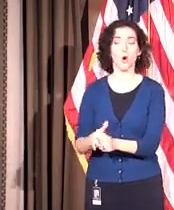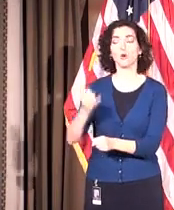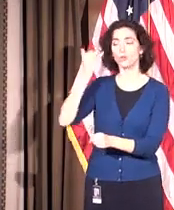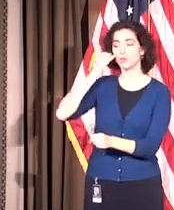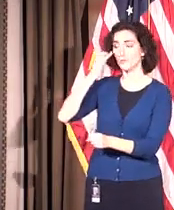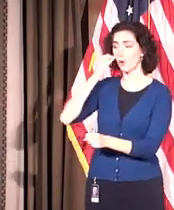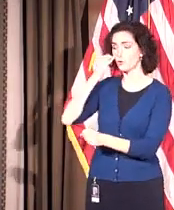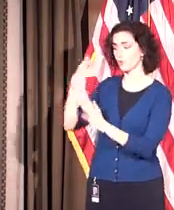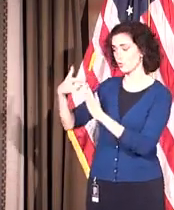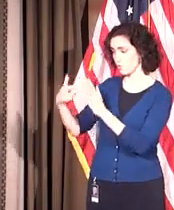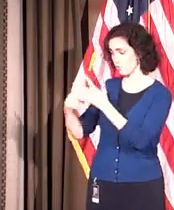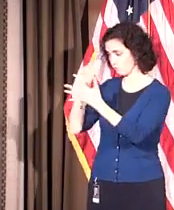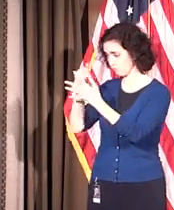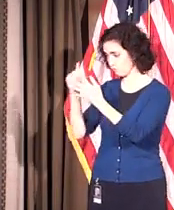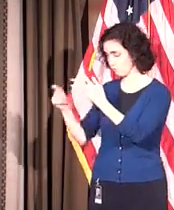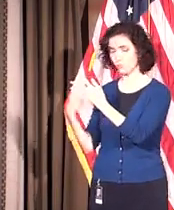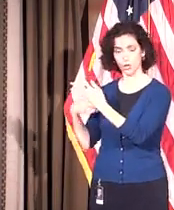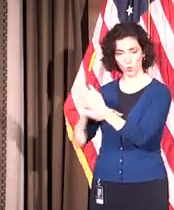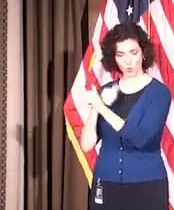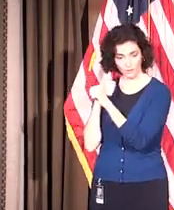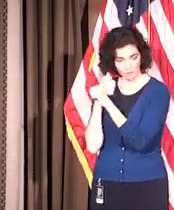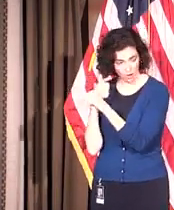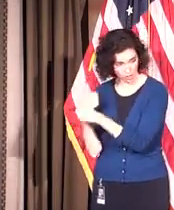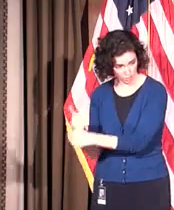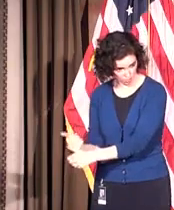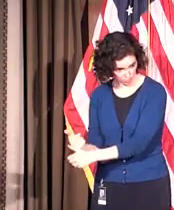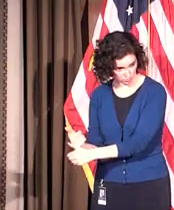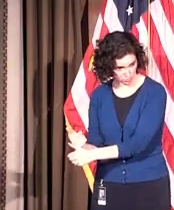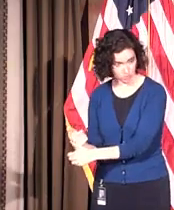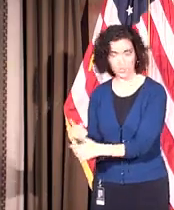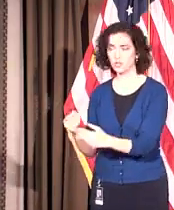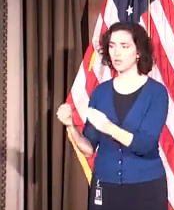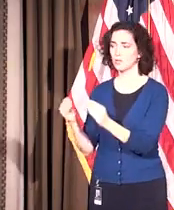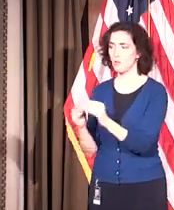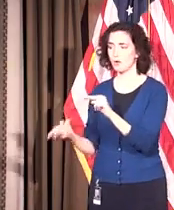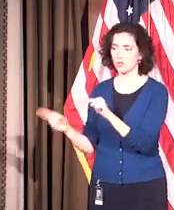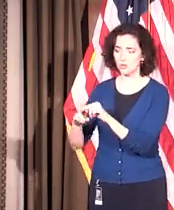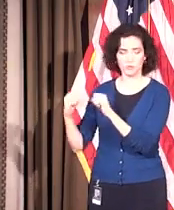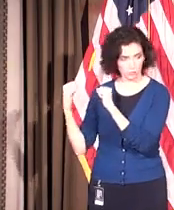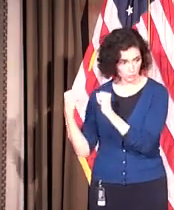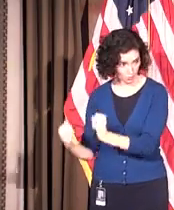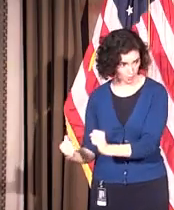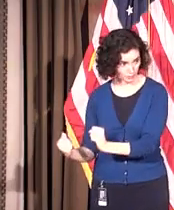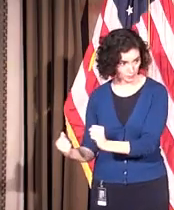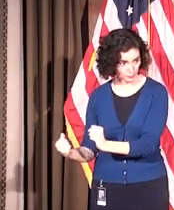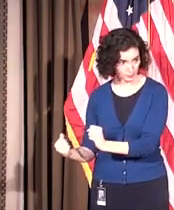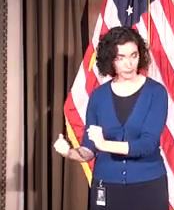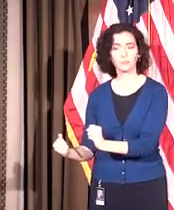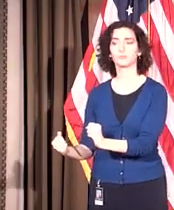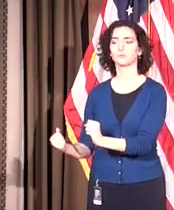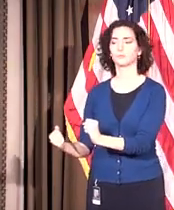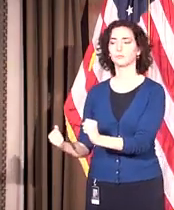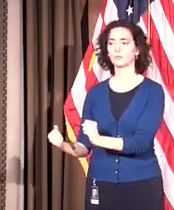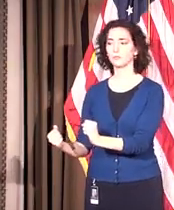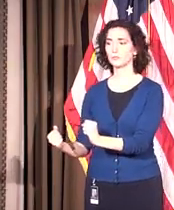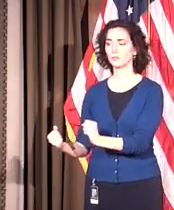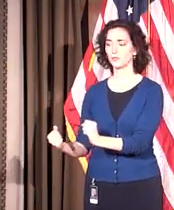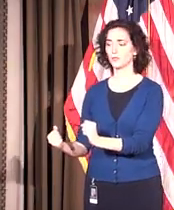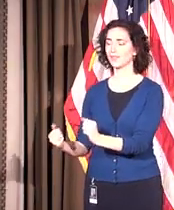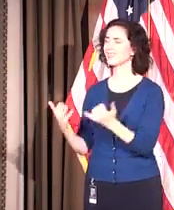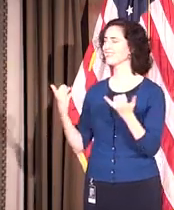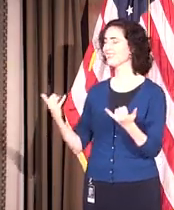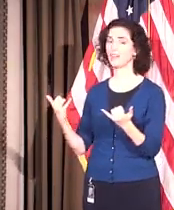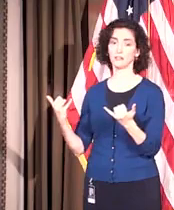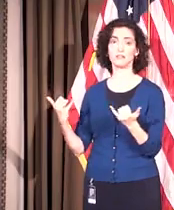in these mitigation measures in a way that is much more robust, where many more people than